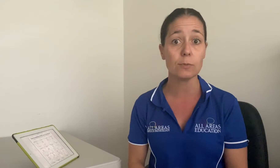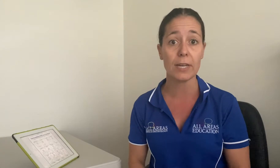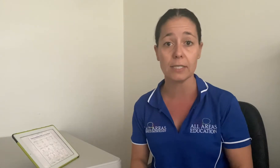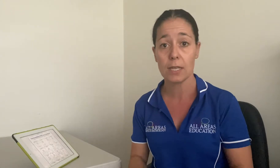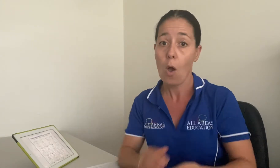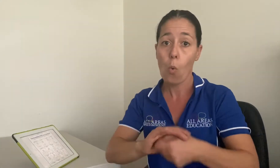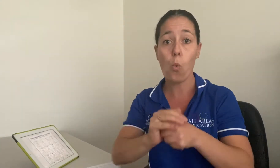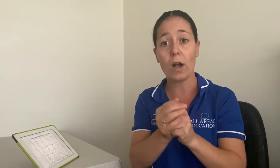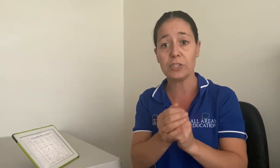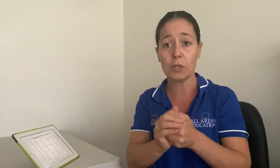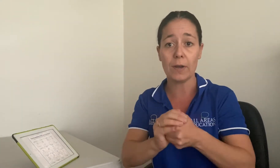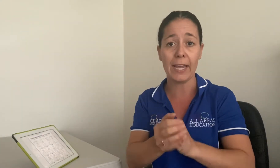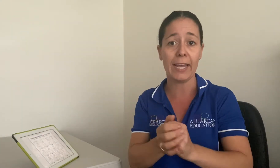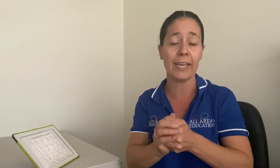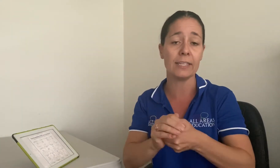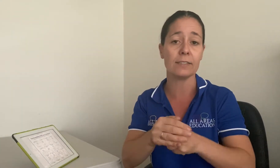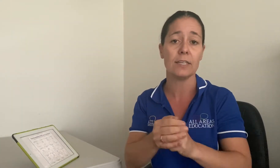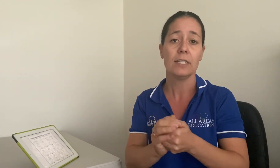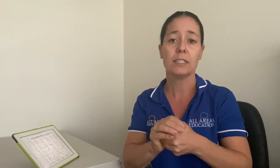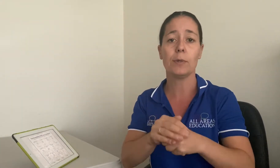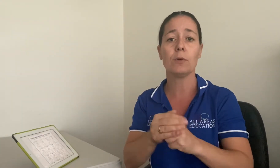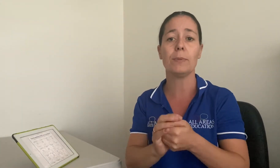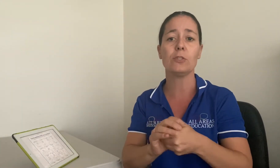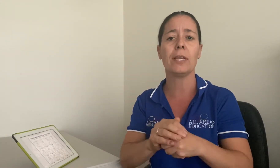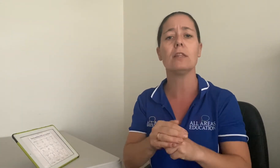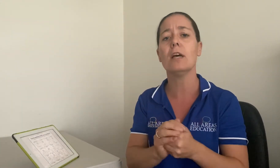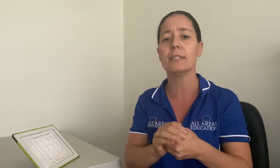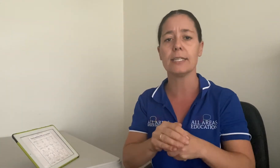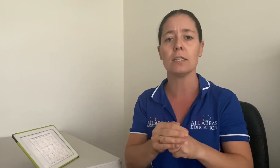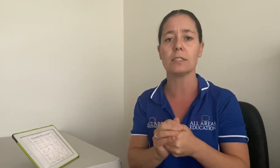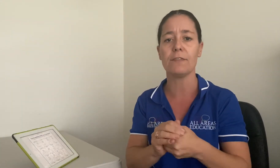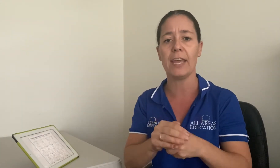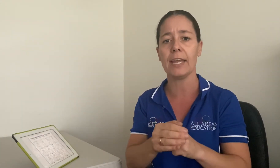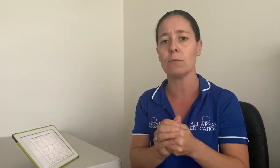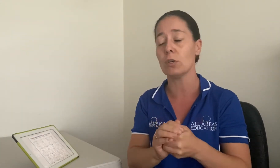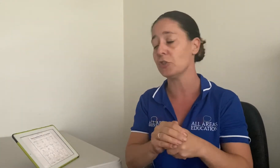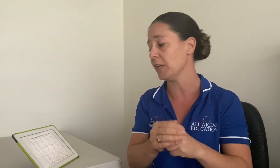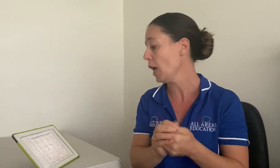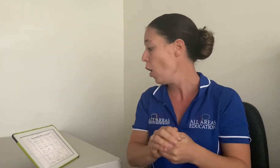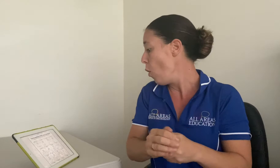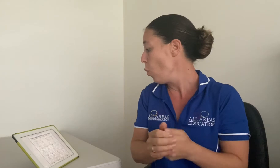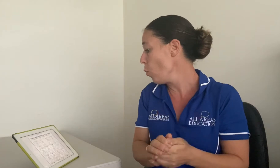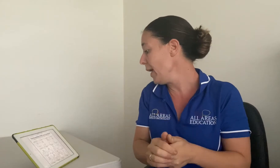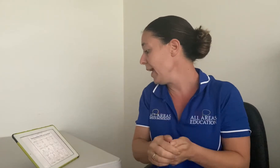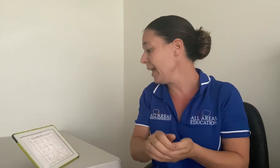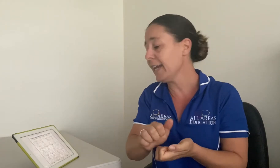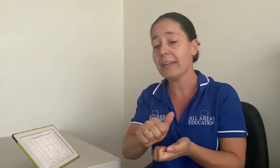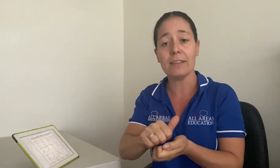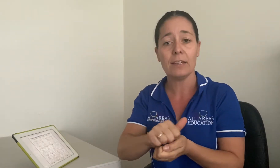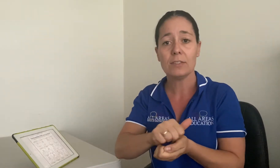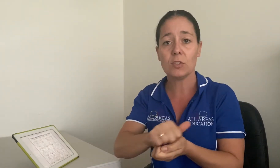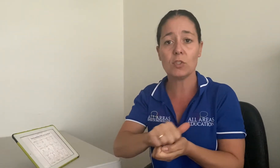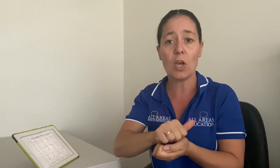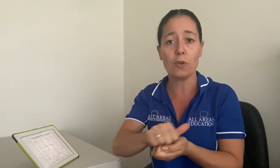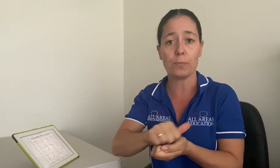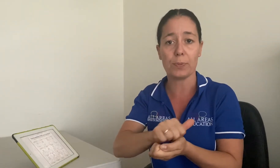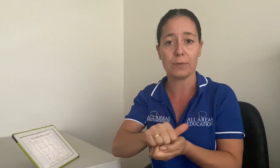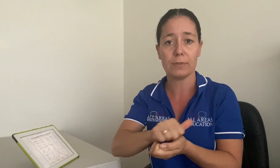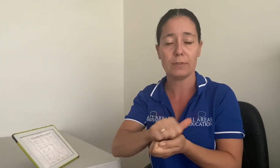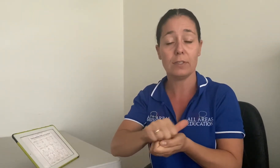is wash your hands. So we want to be doing lots and lots of hand washing with soap. Lots of